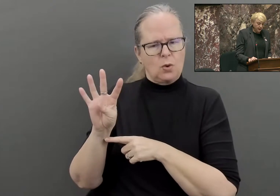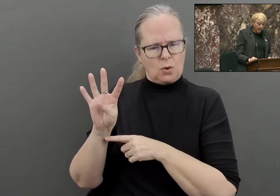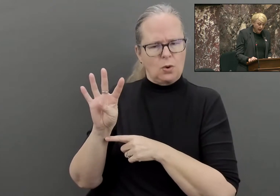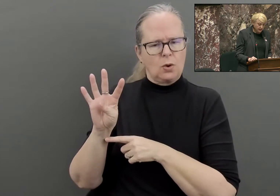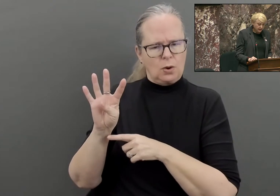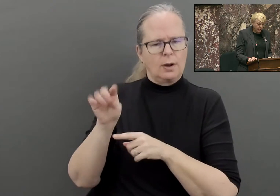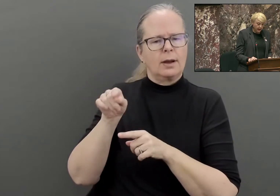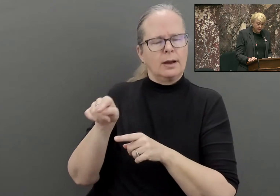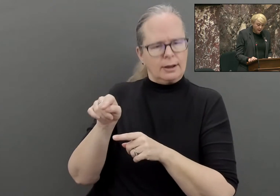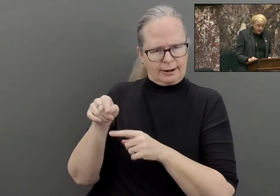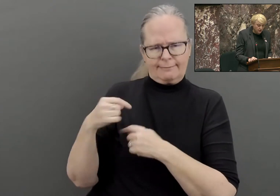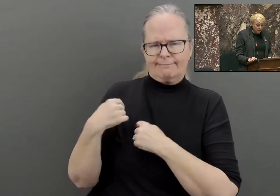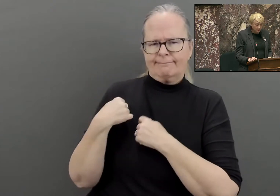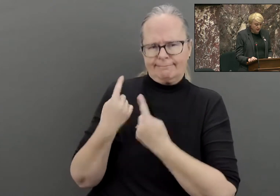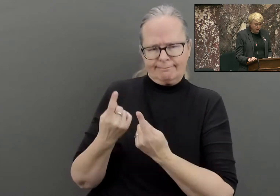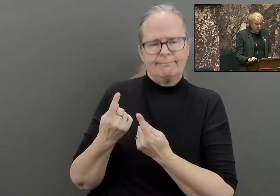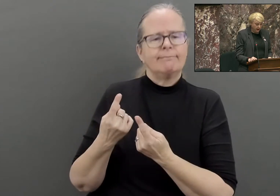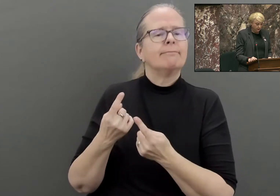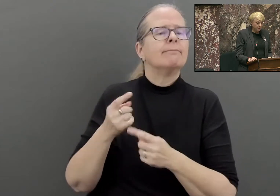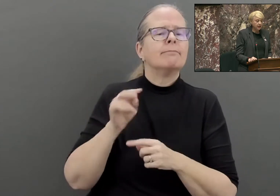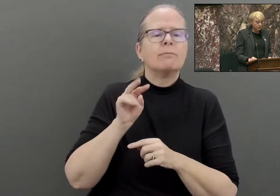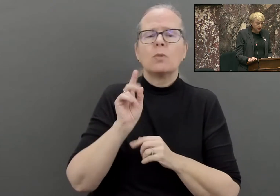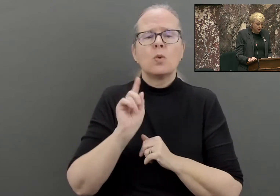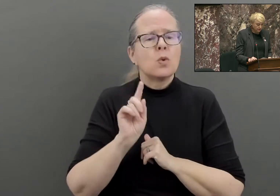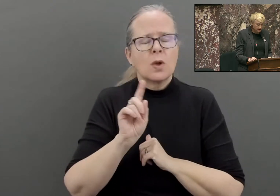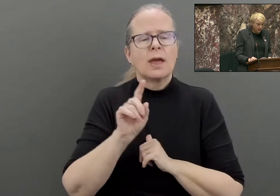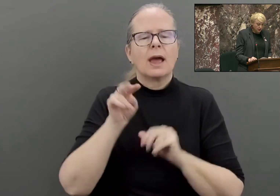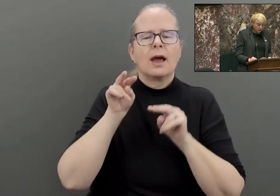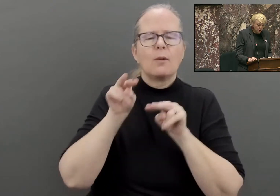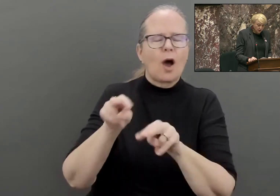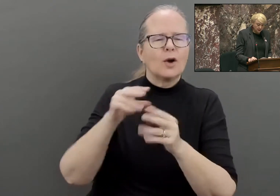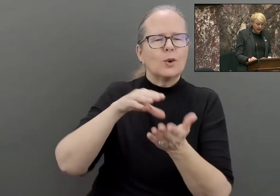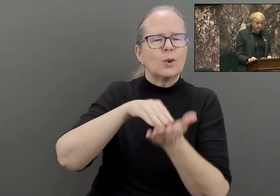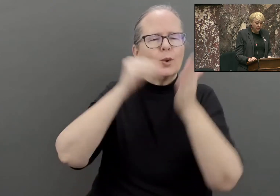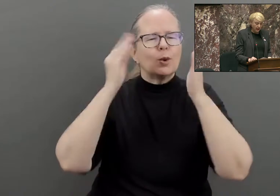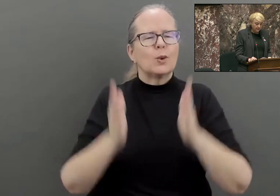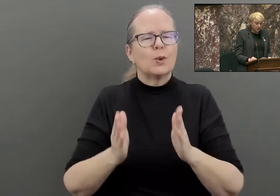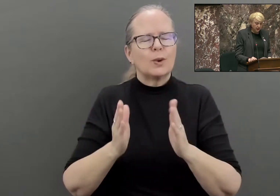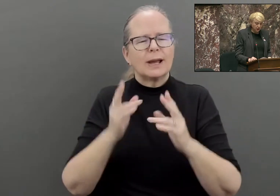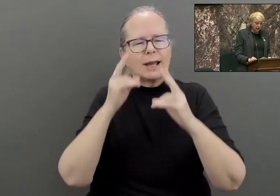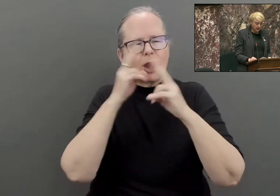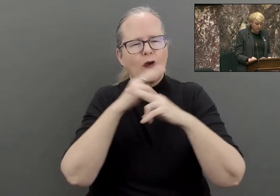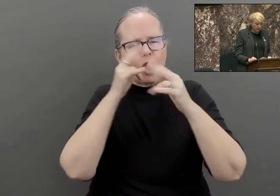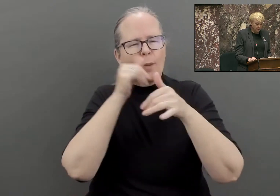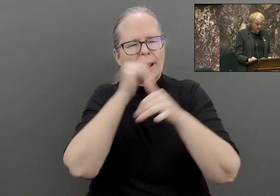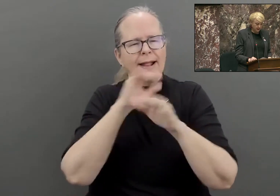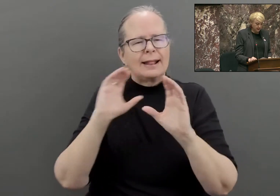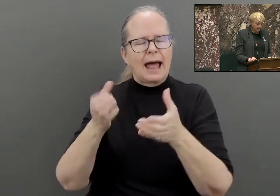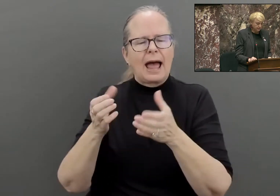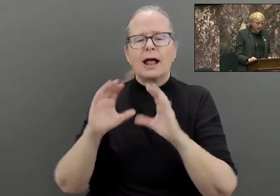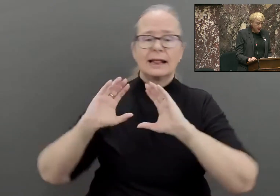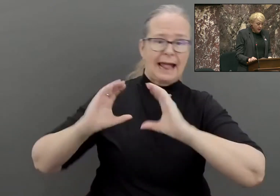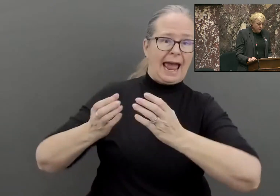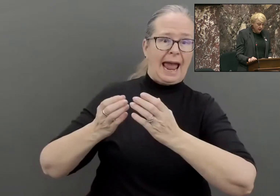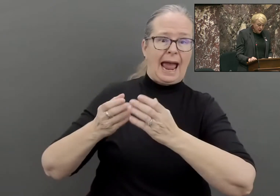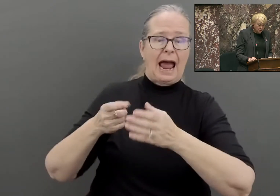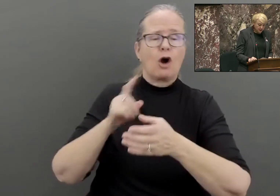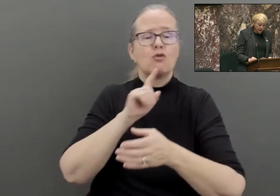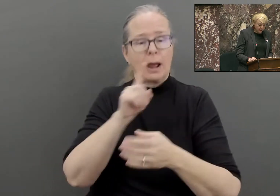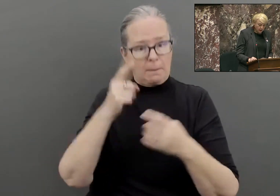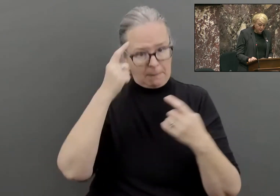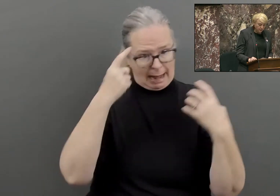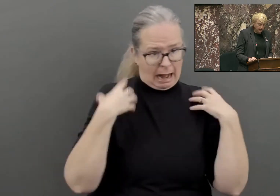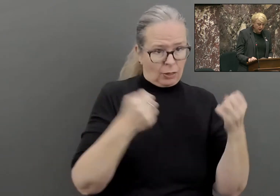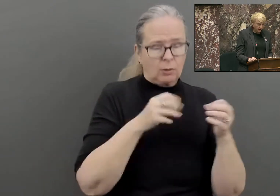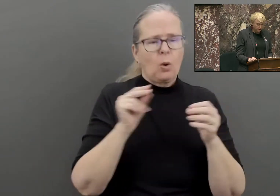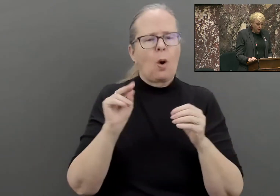While the class had nothing to do with mental health, he observed students having life-changing experiences. The initial